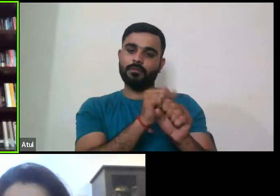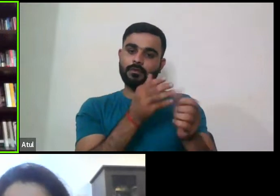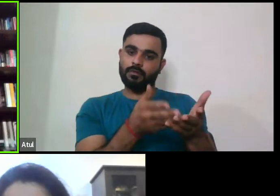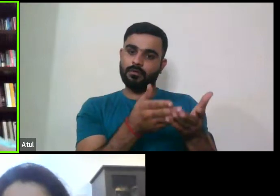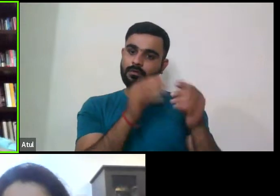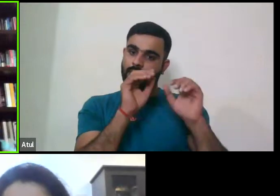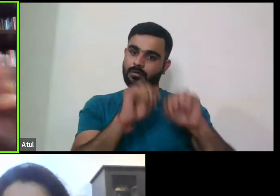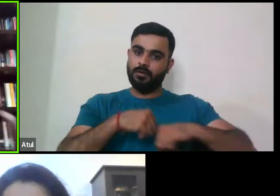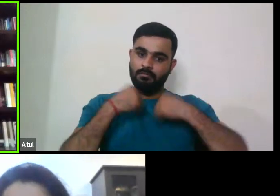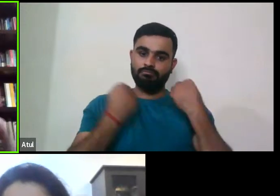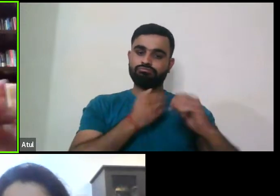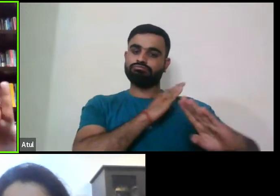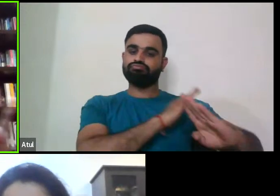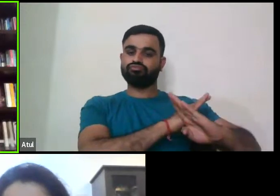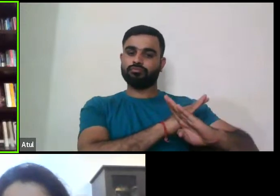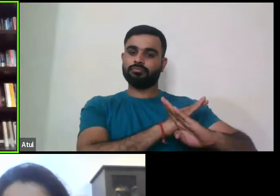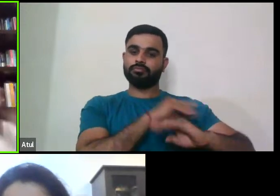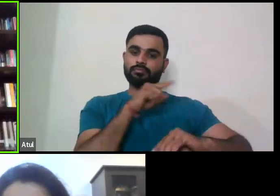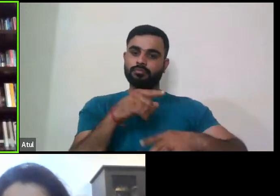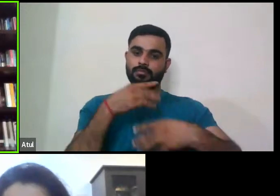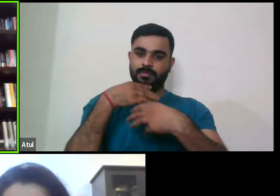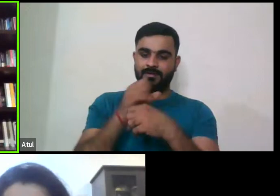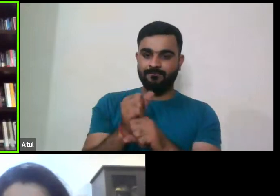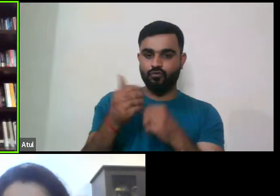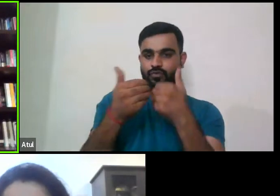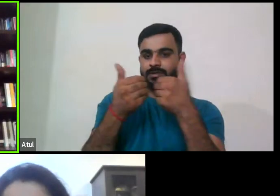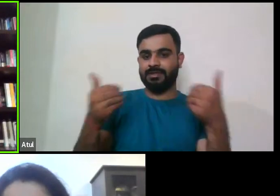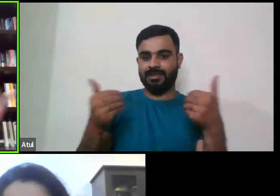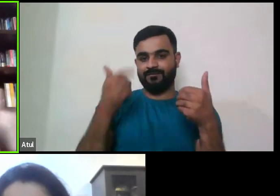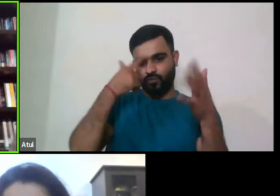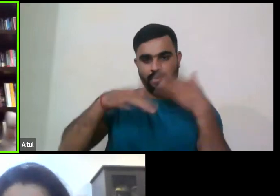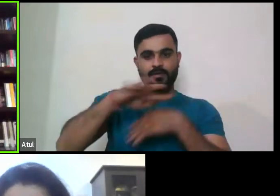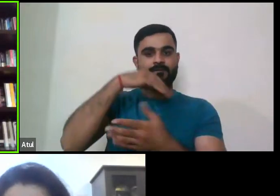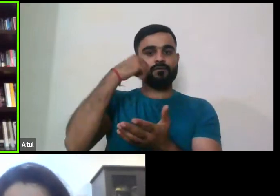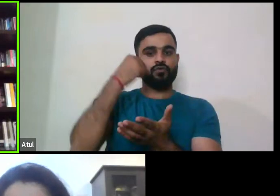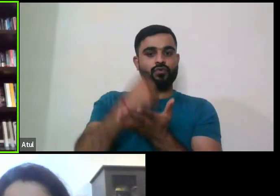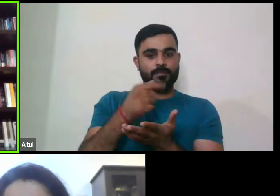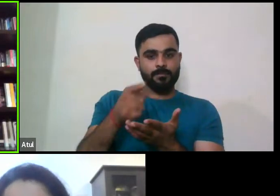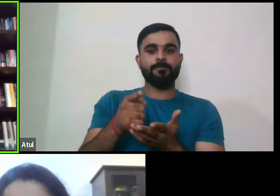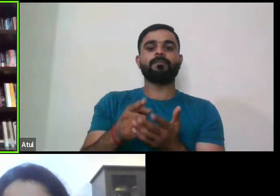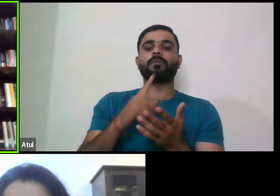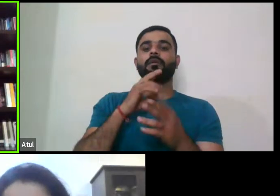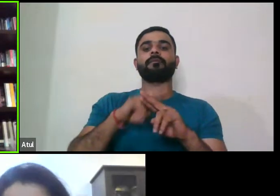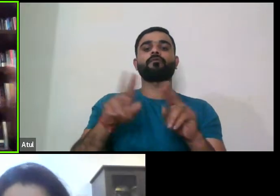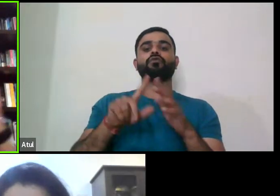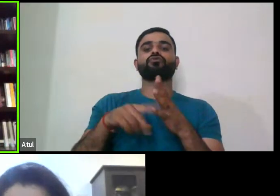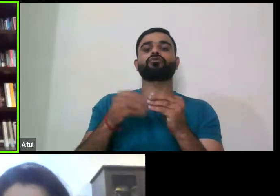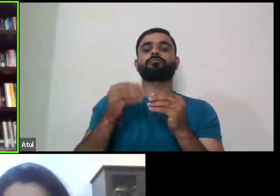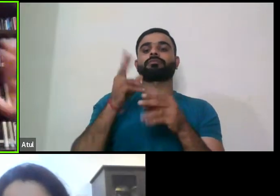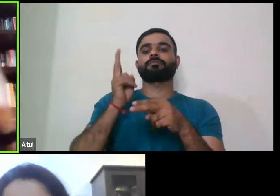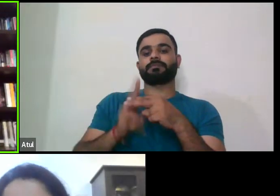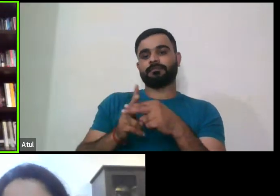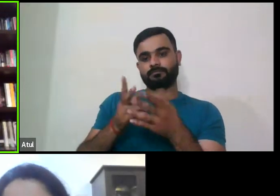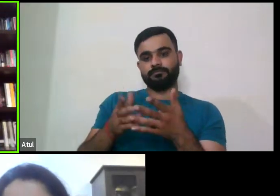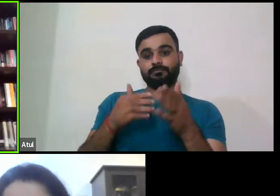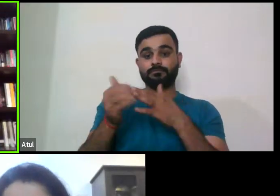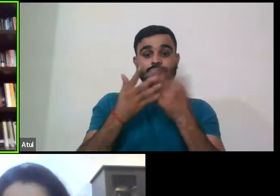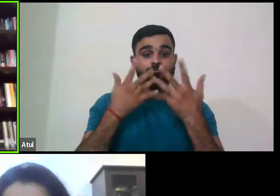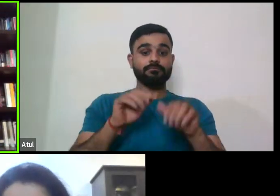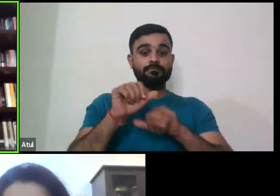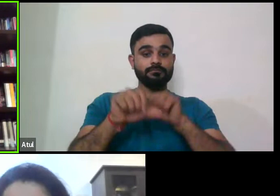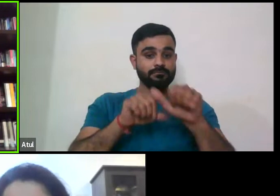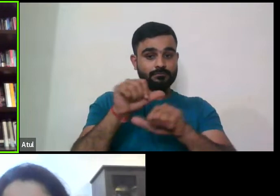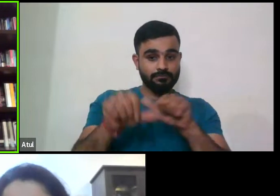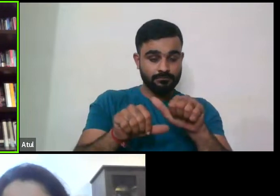has to be protected, perhaps by creating a separate division itself, or at least a permanent constitution bench, so that those matters can be processed